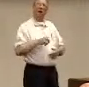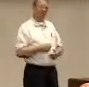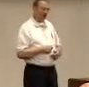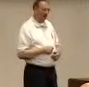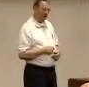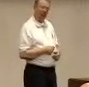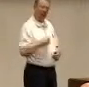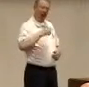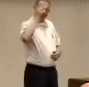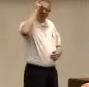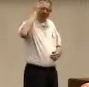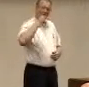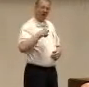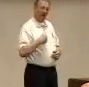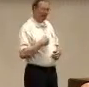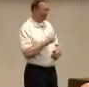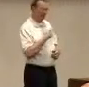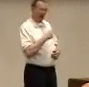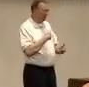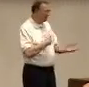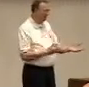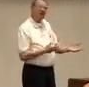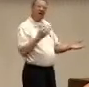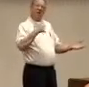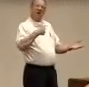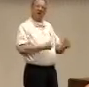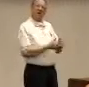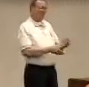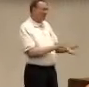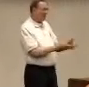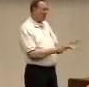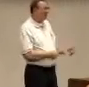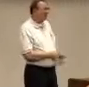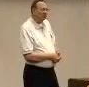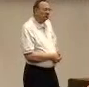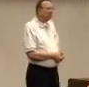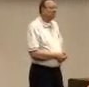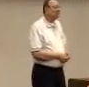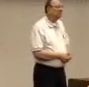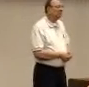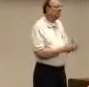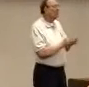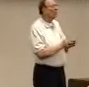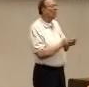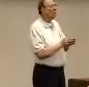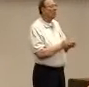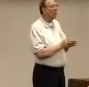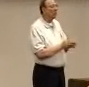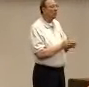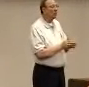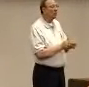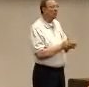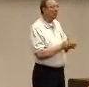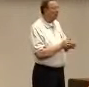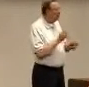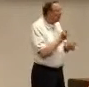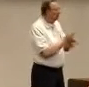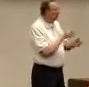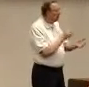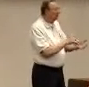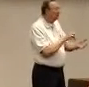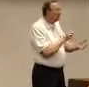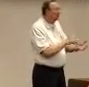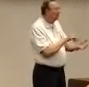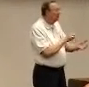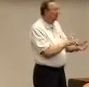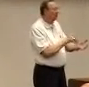need some help here. I'm clever. I'm likable. Come on. So we pray. We spent time praying over these people. And you